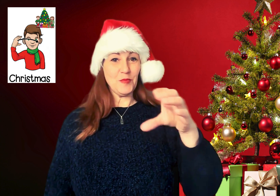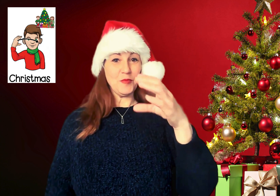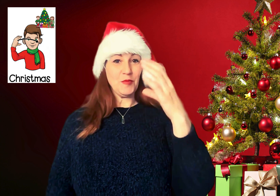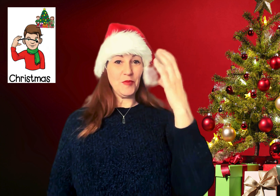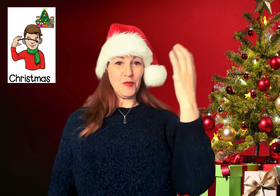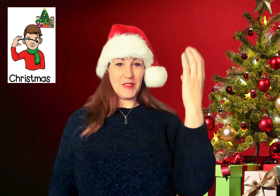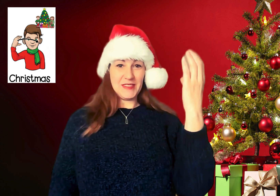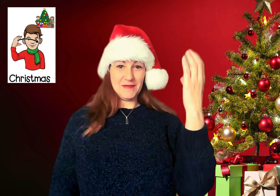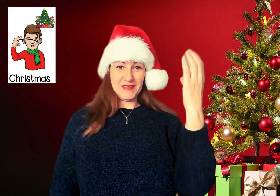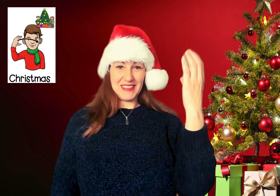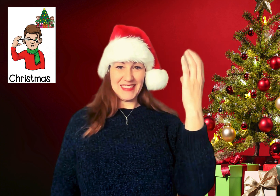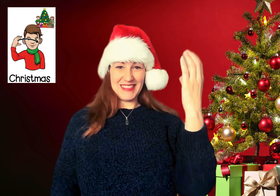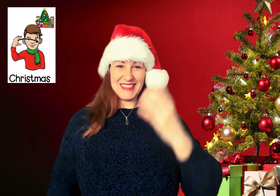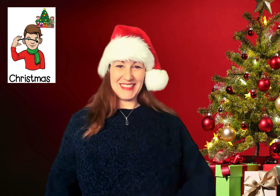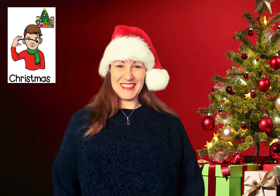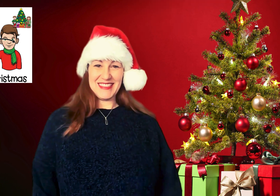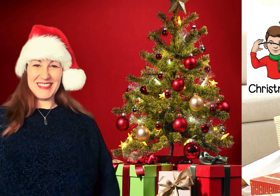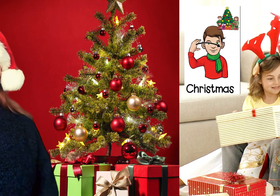Christmas.